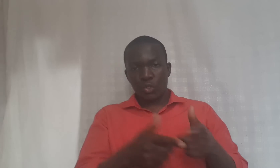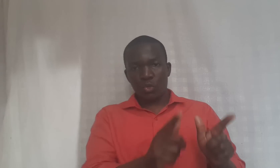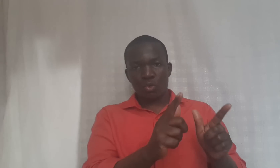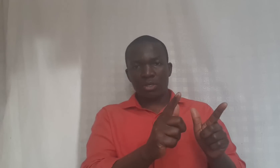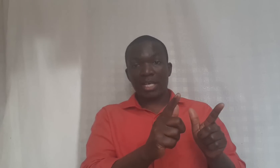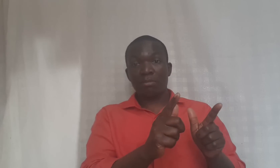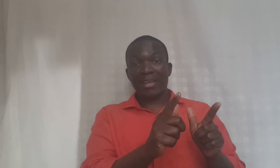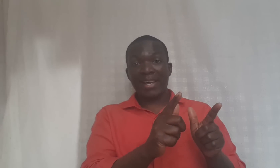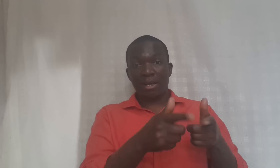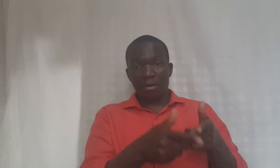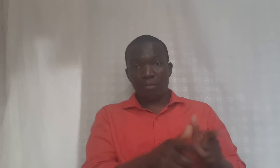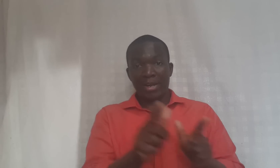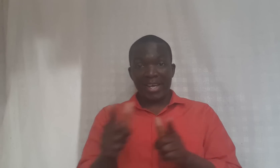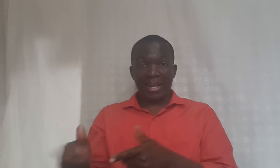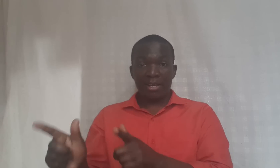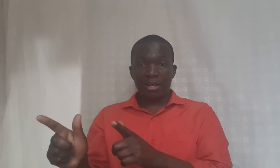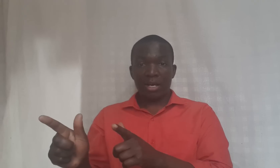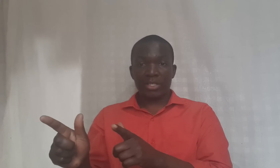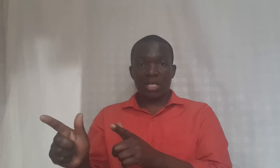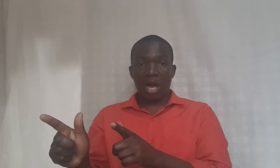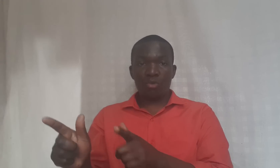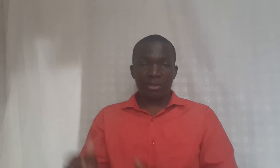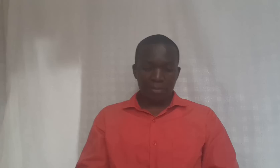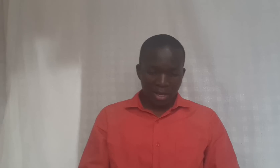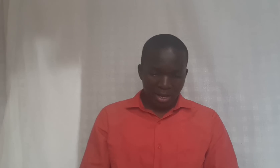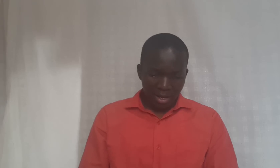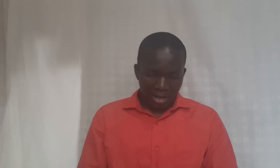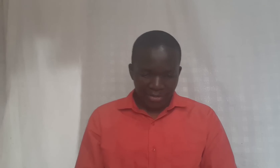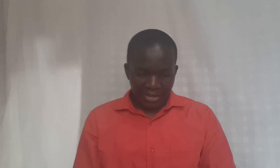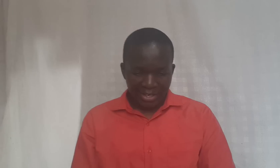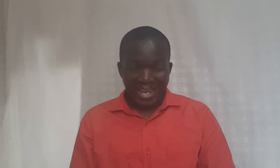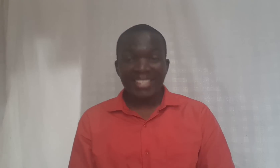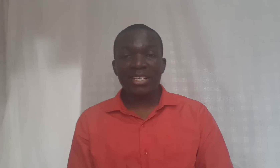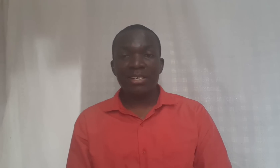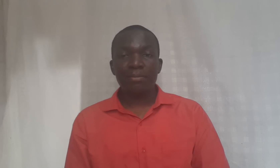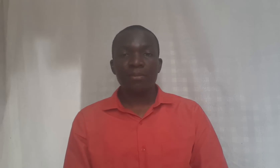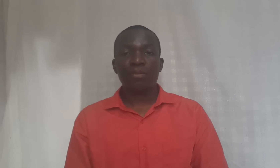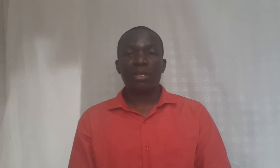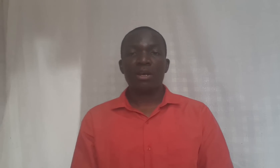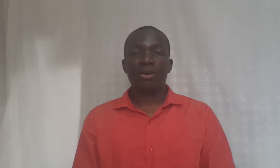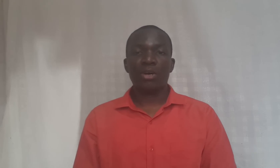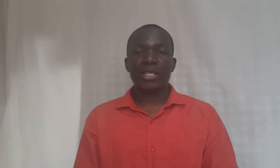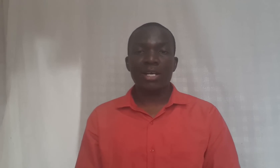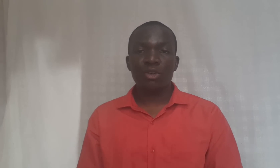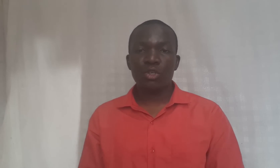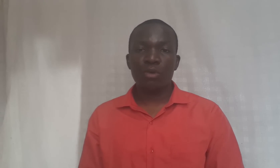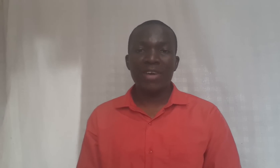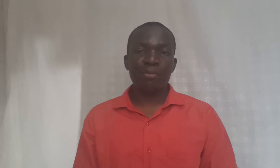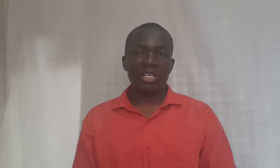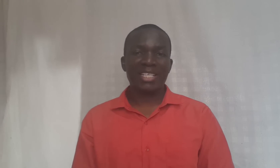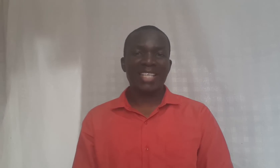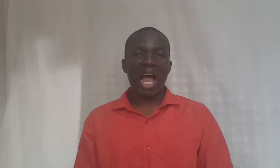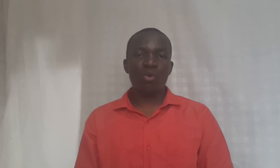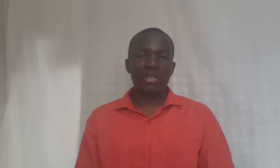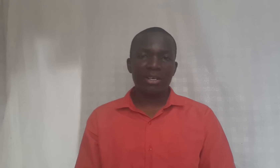2. That's Mandera. Mandera as a town. And then lastly, another also very important town